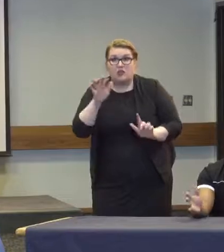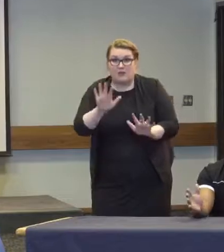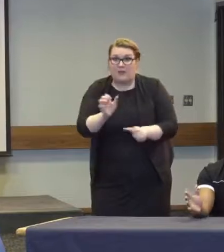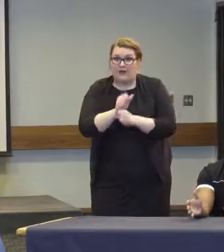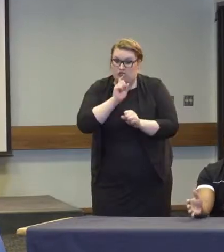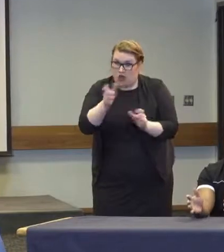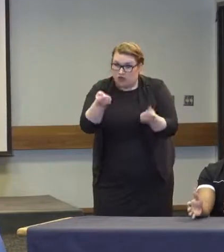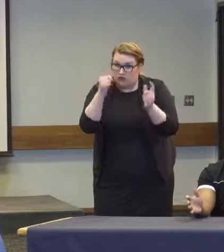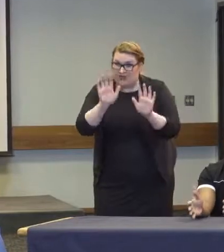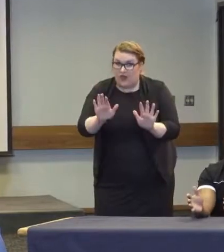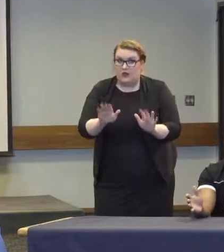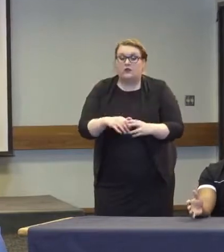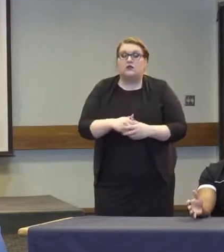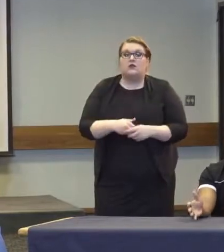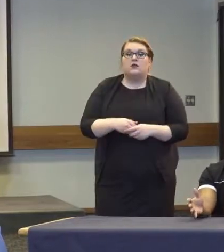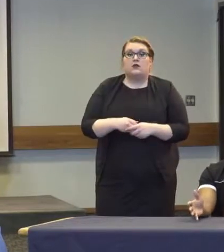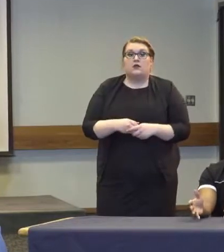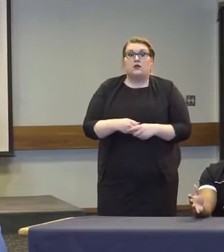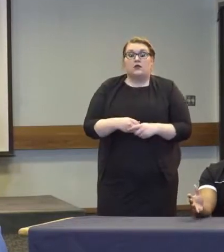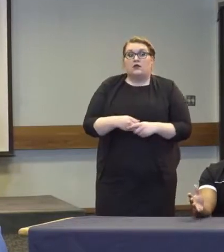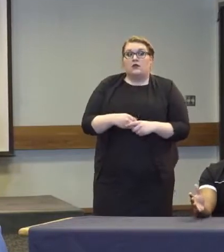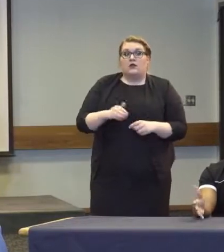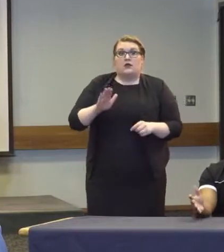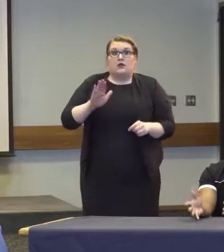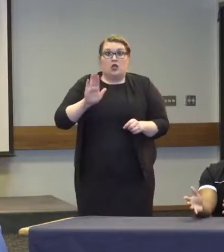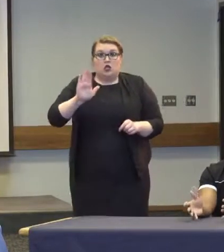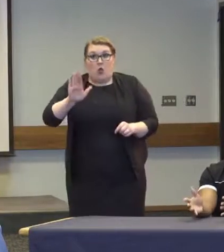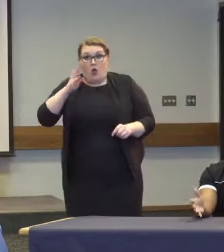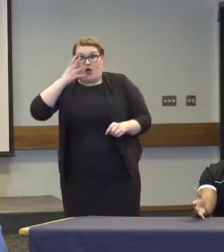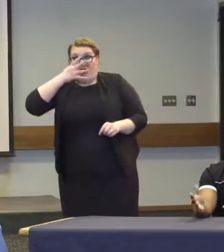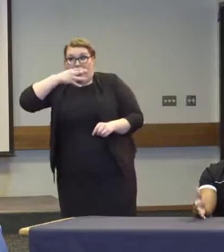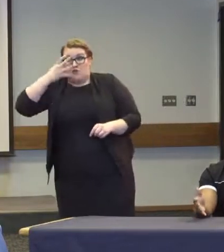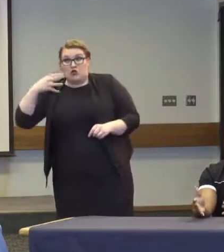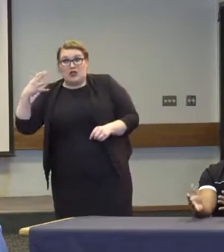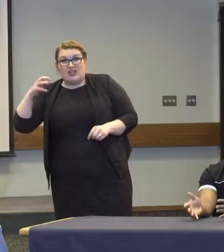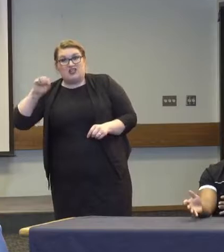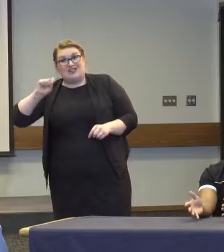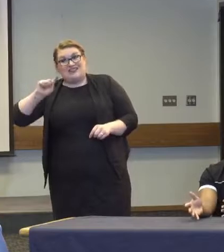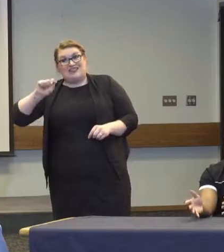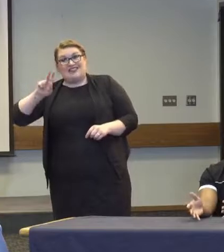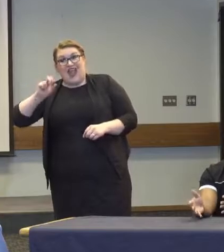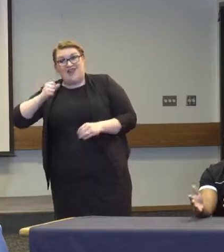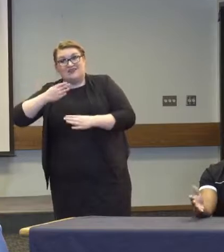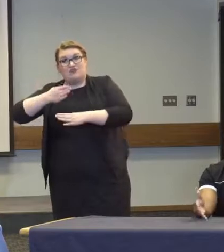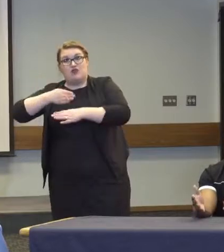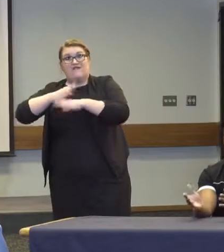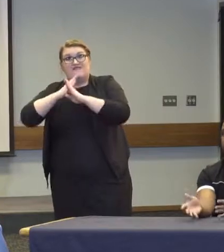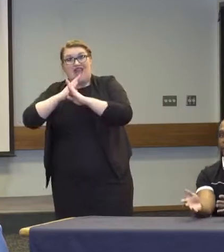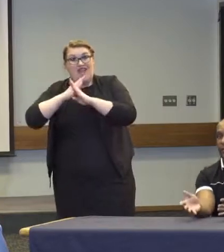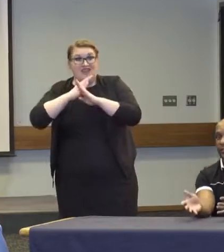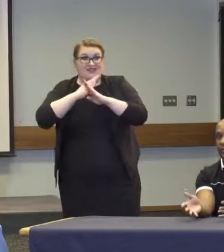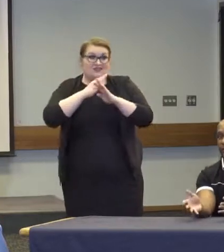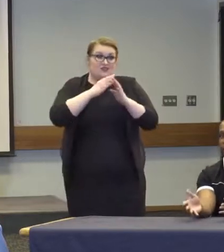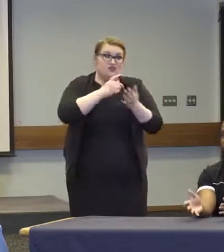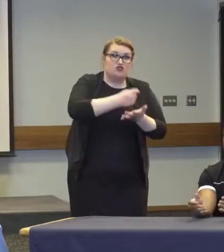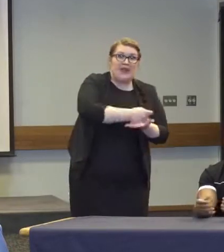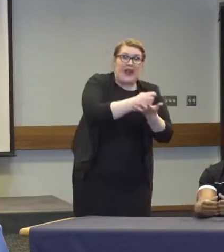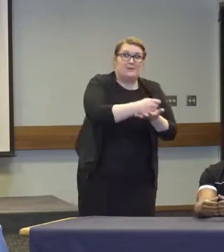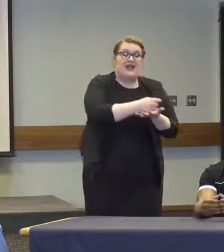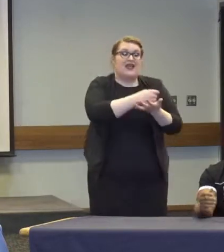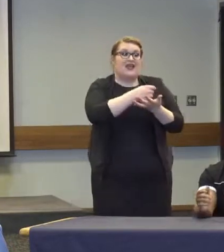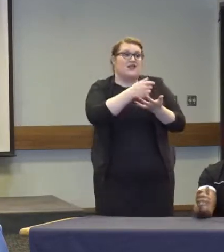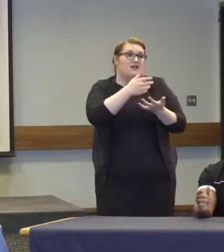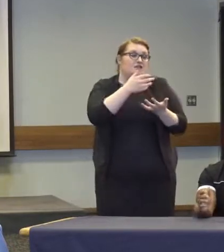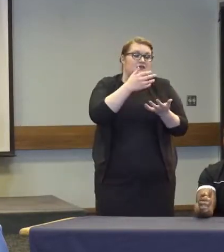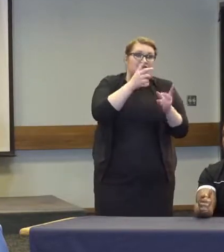understand this. Do not let your immigration status influence your choice to seek medical treatment to get tested for